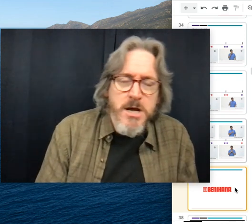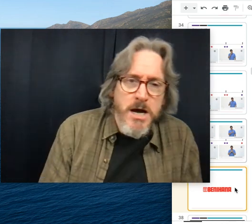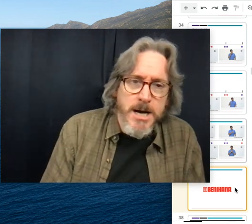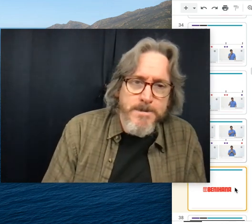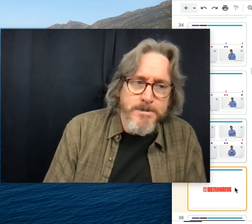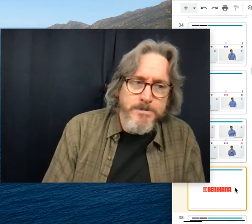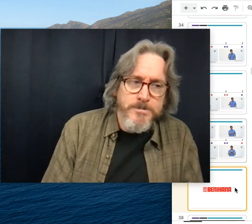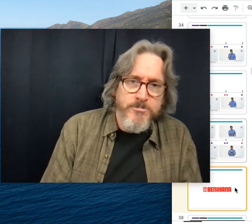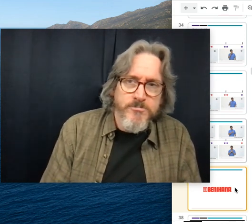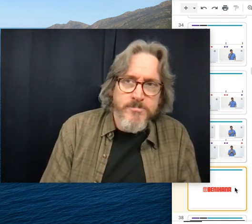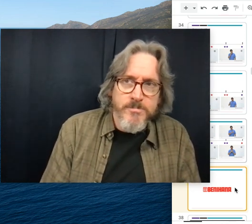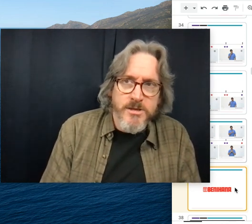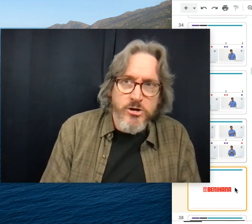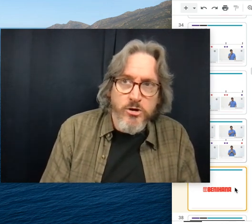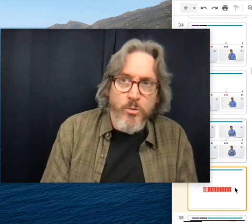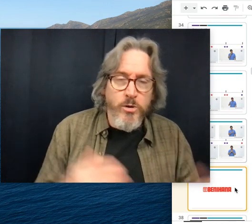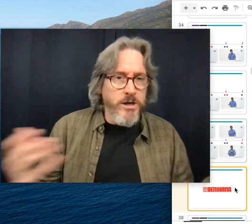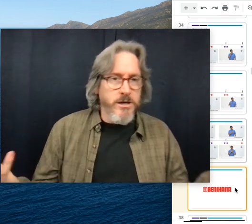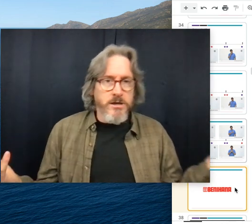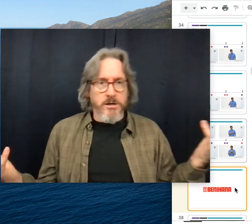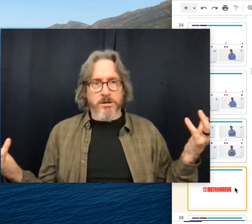it.